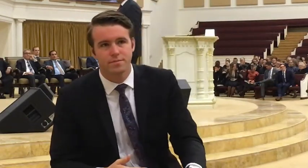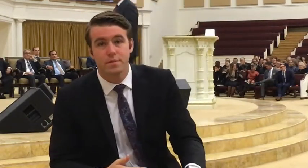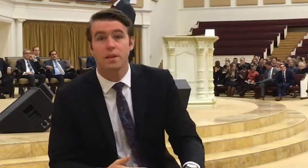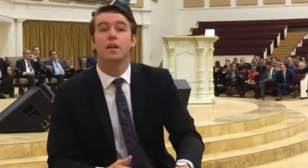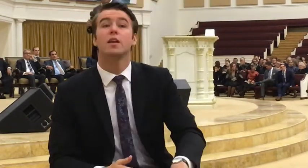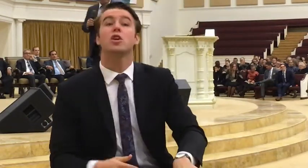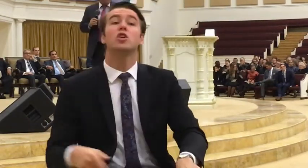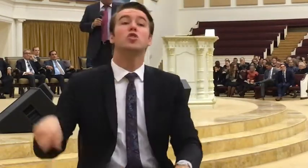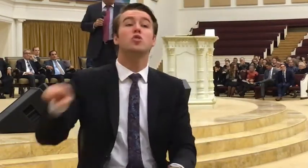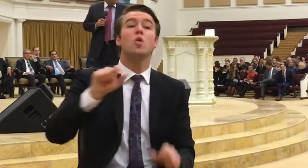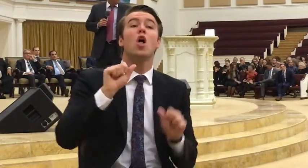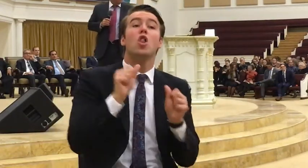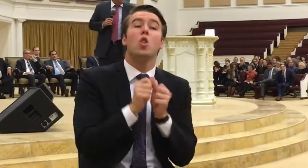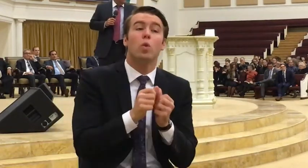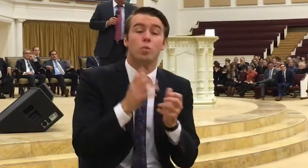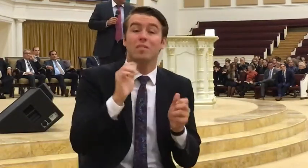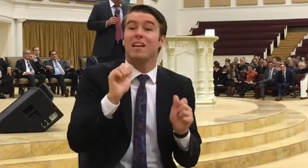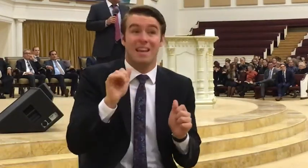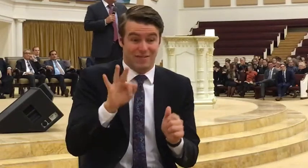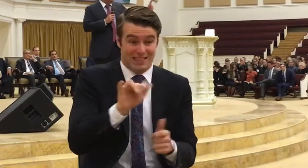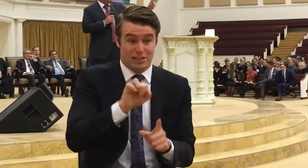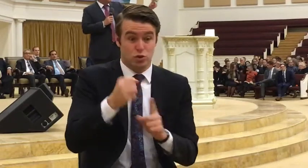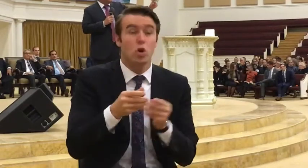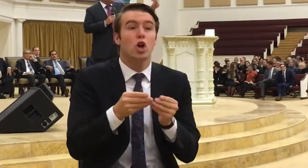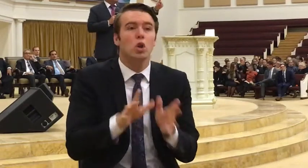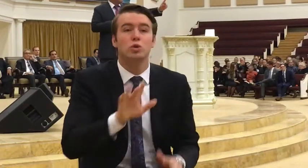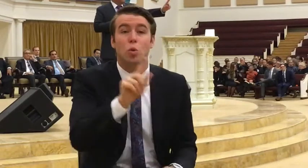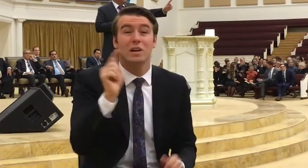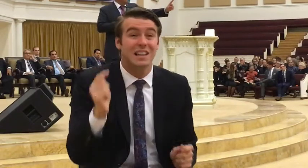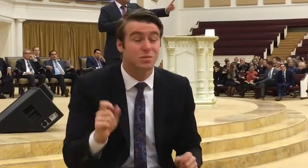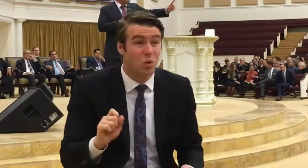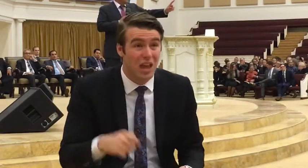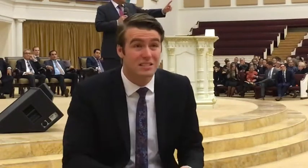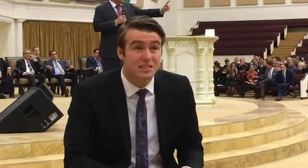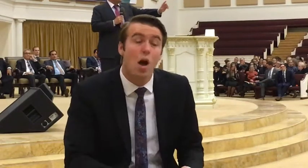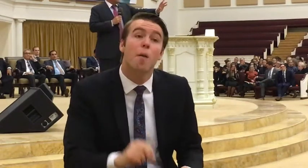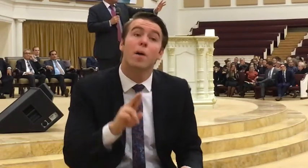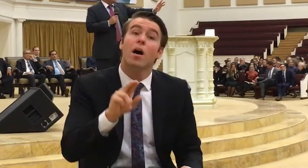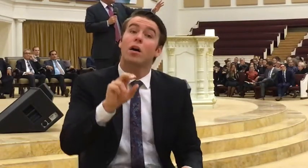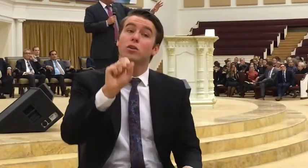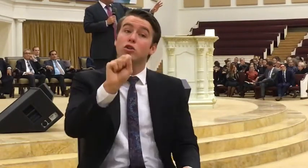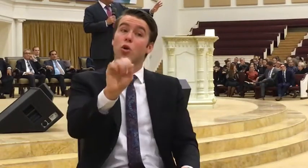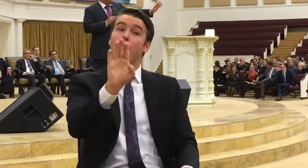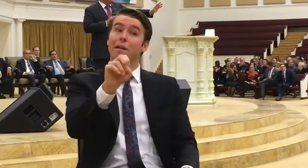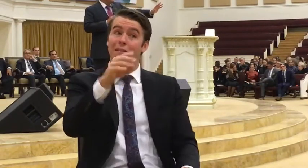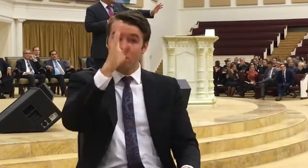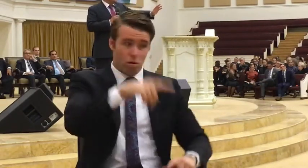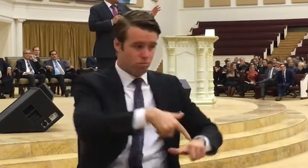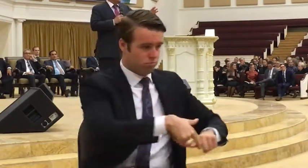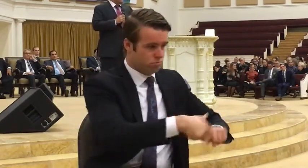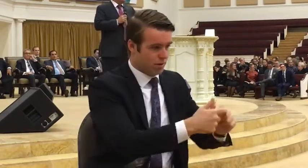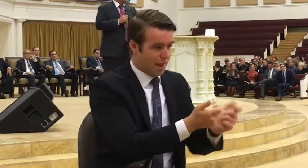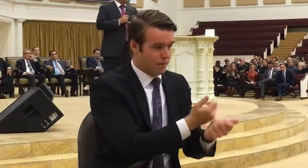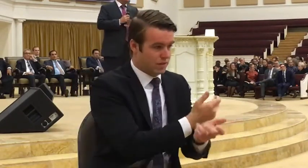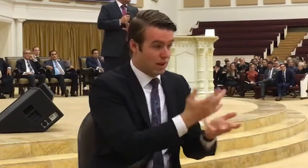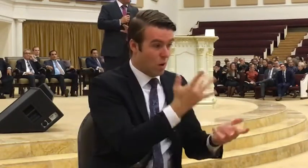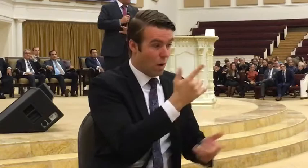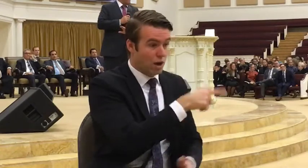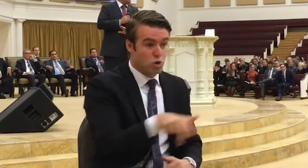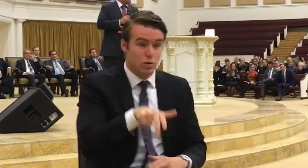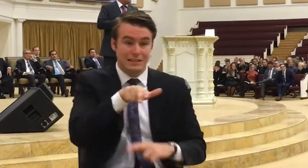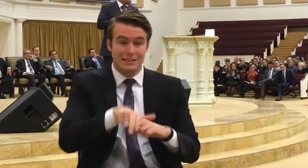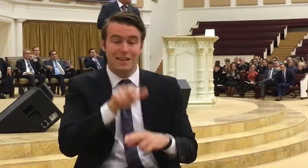And you lose your testimony. When could it be that God stopped everything for you to have to sit